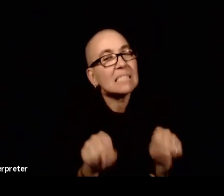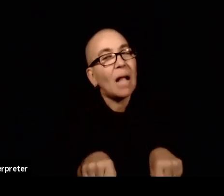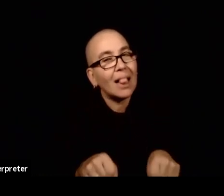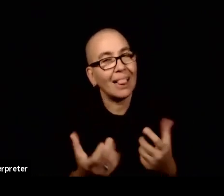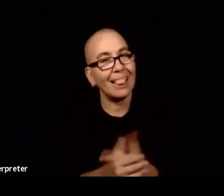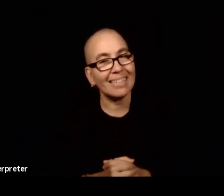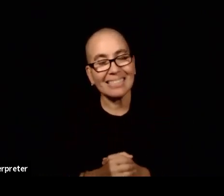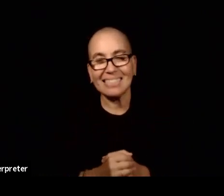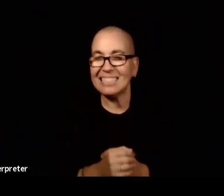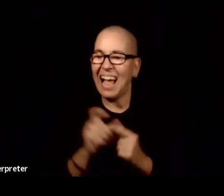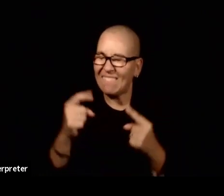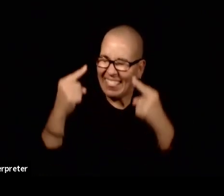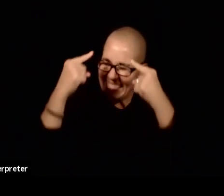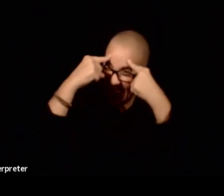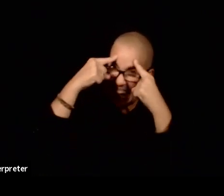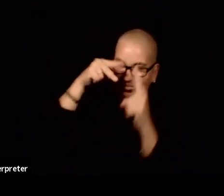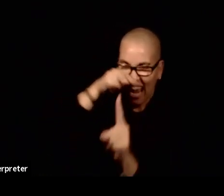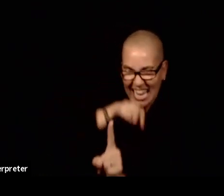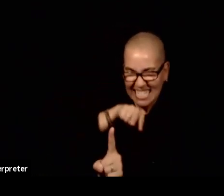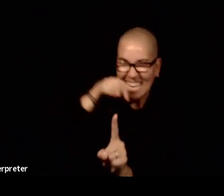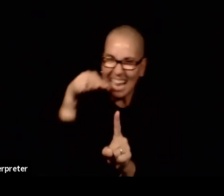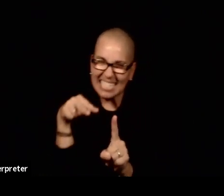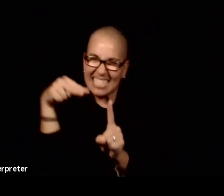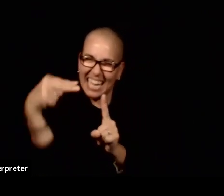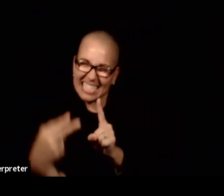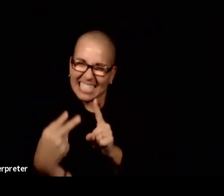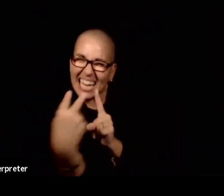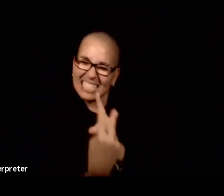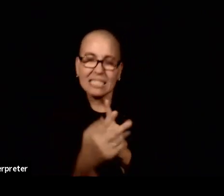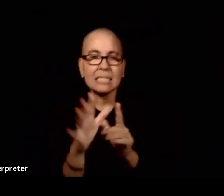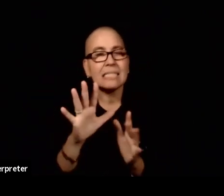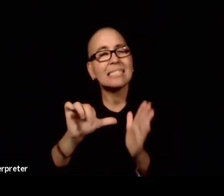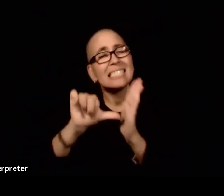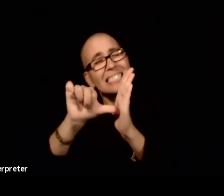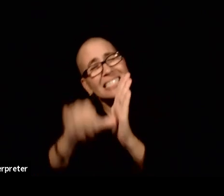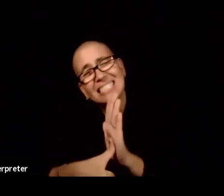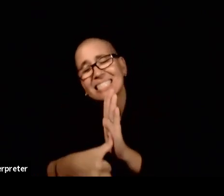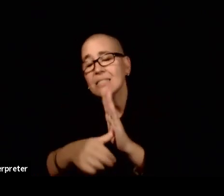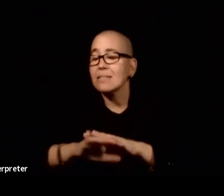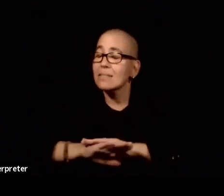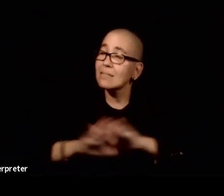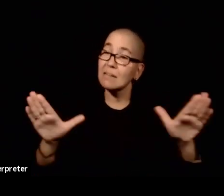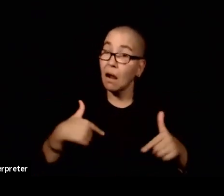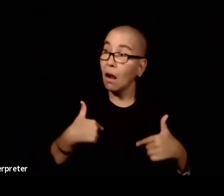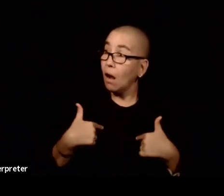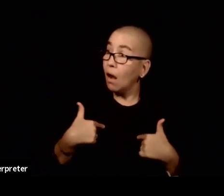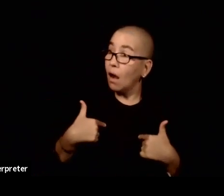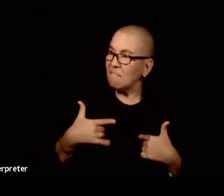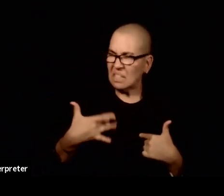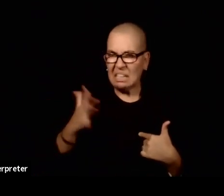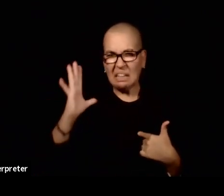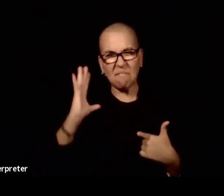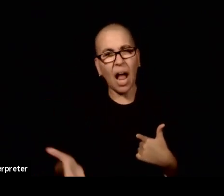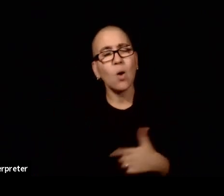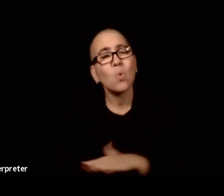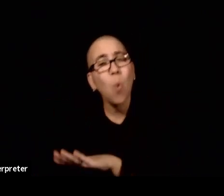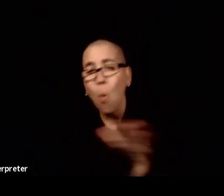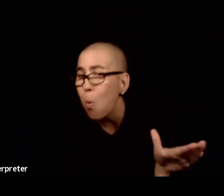own particular perceived risk, but the role that they play via their job and other interactions. And with that, I'll turn it over